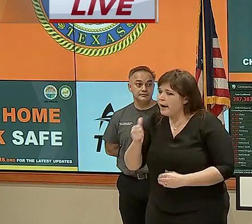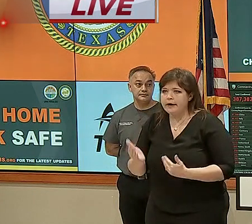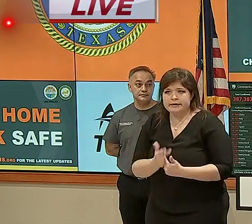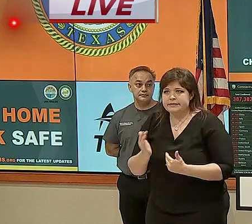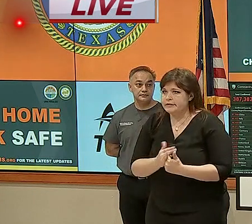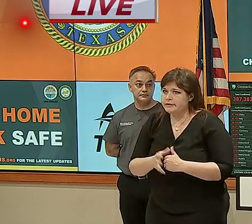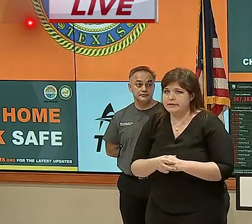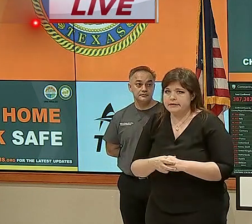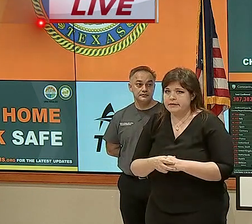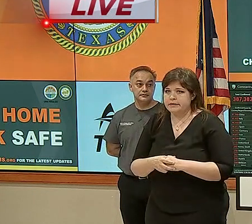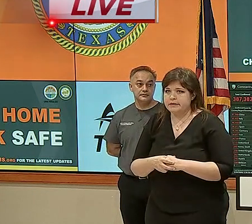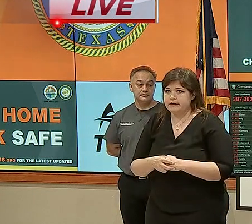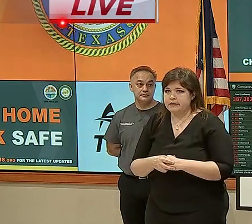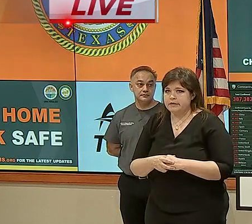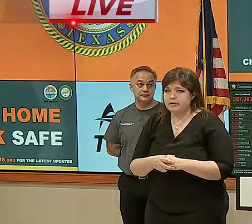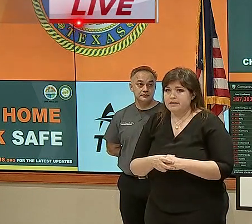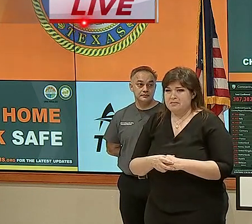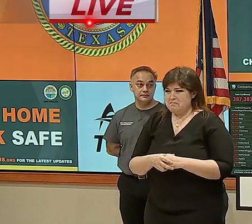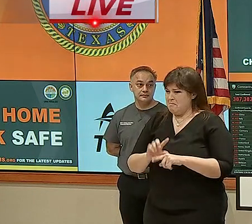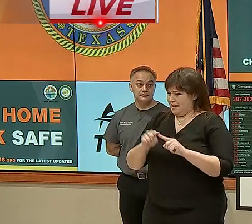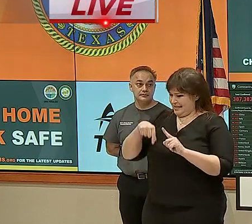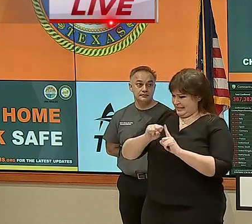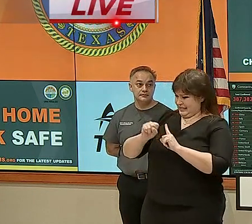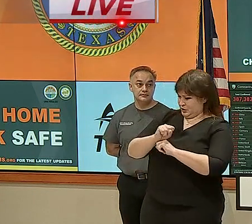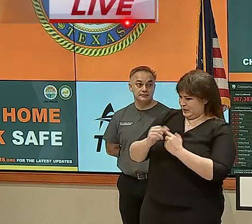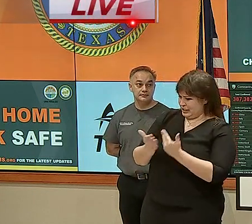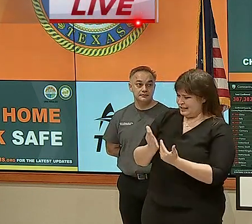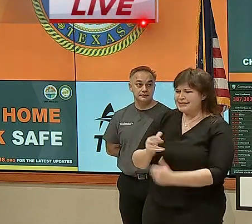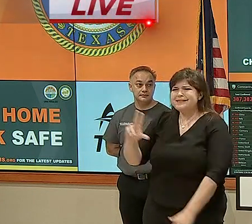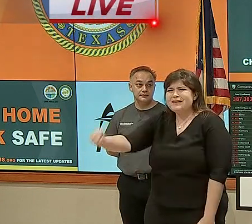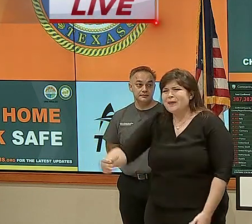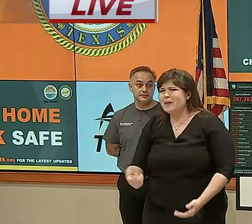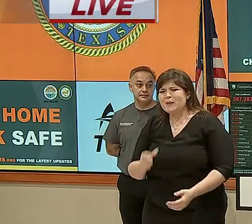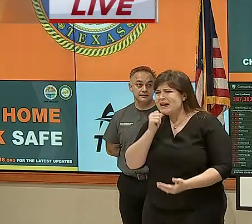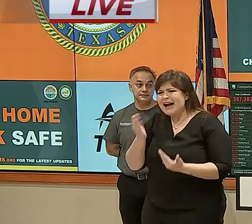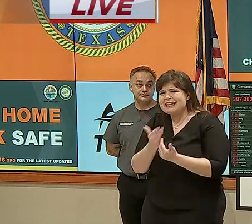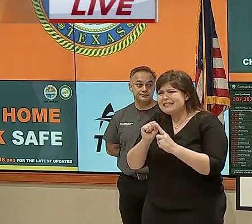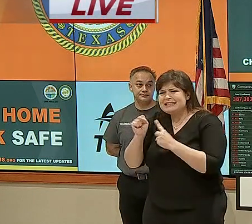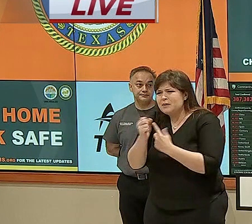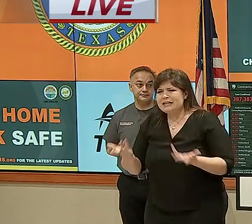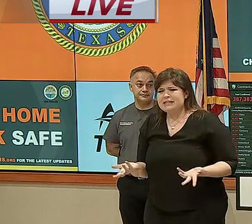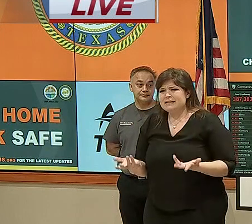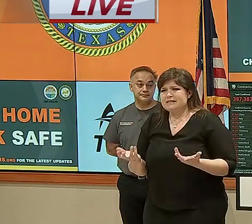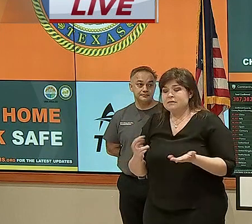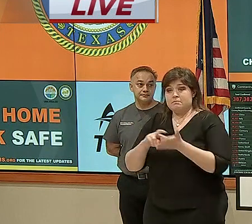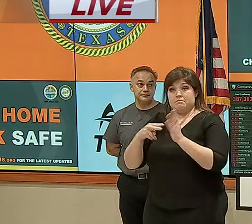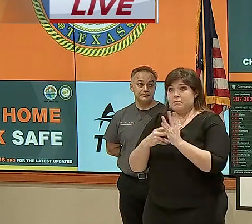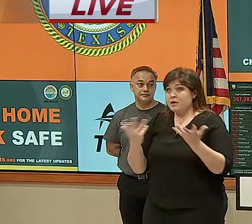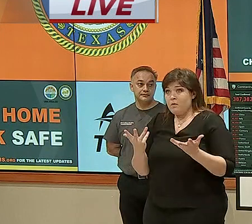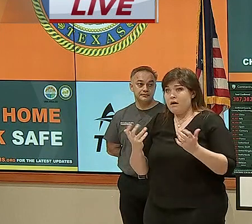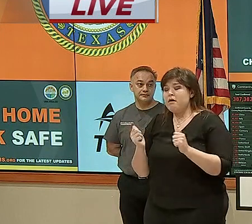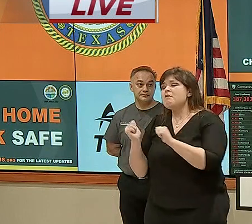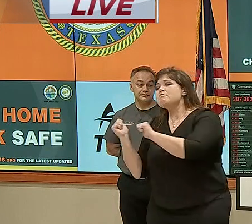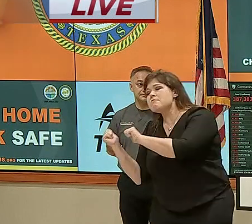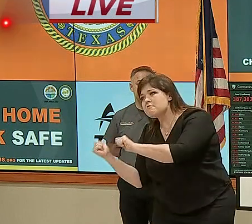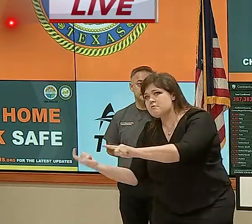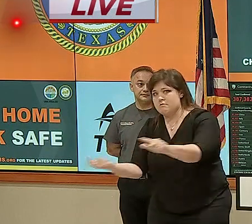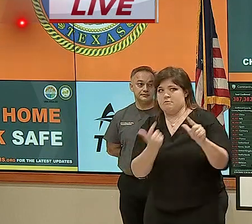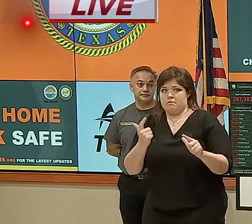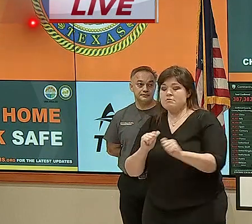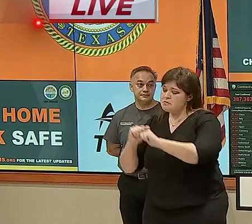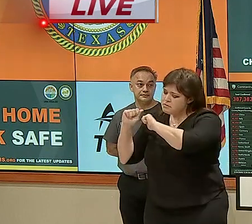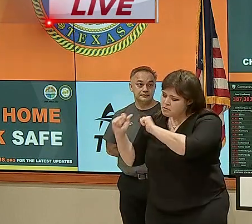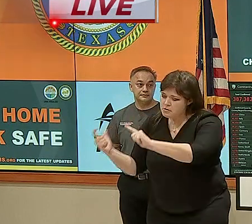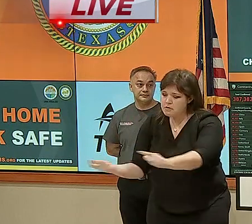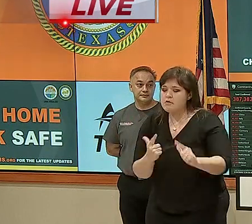neither are these conventional times. And so it is important for all of us, all of us